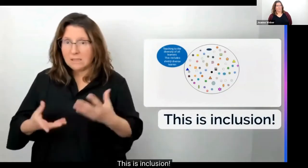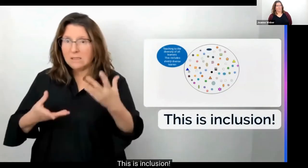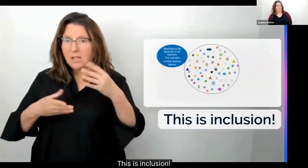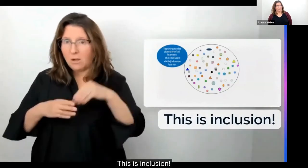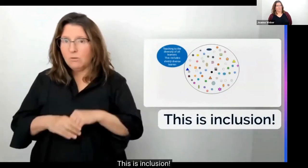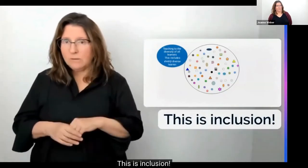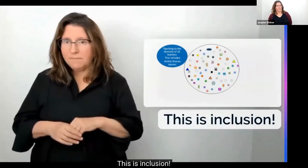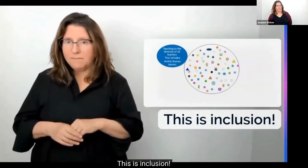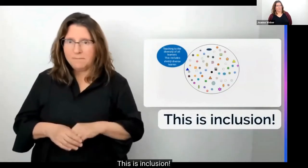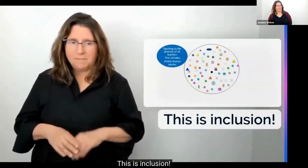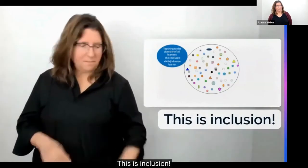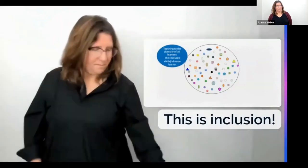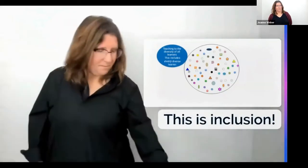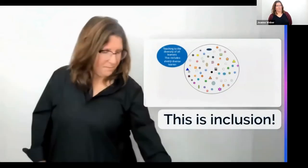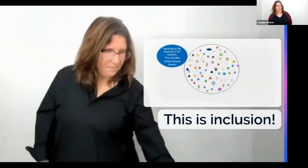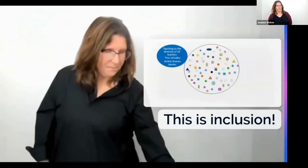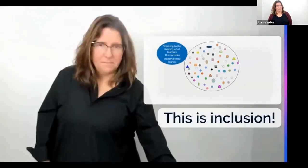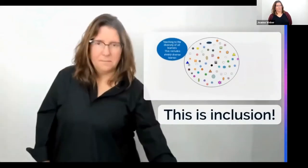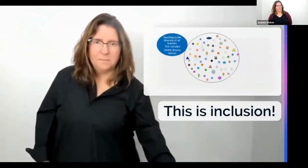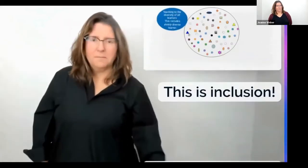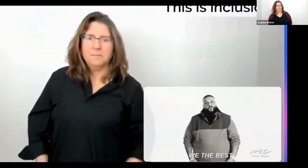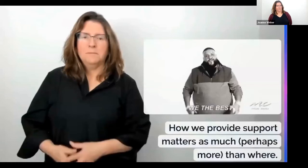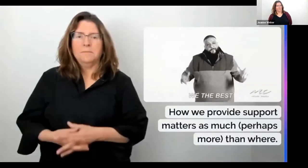This is inclusion.